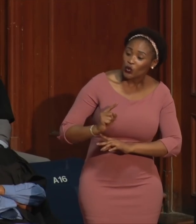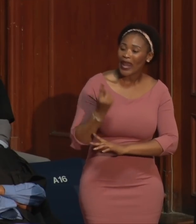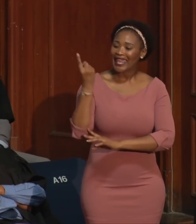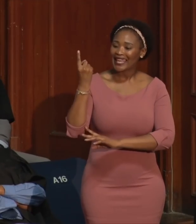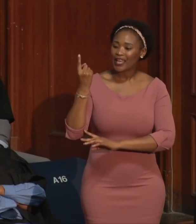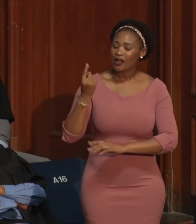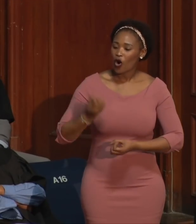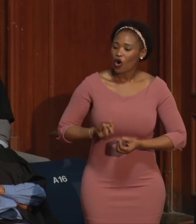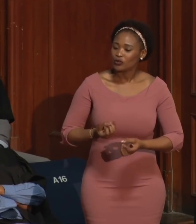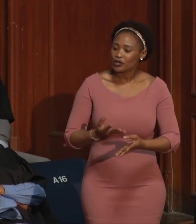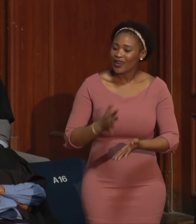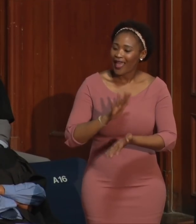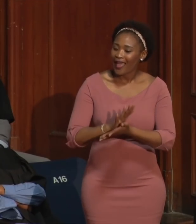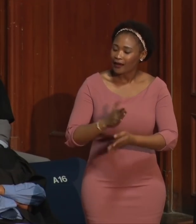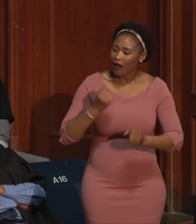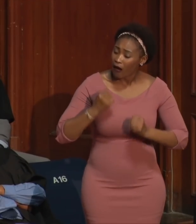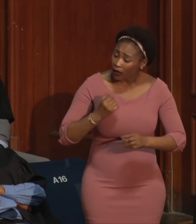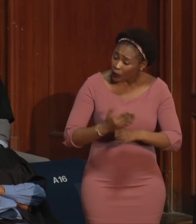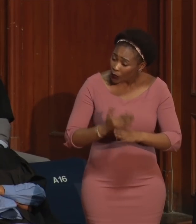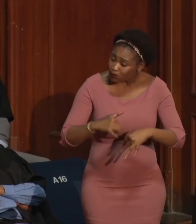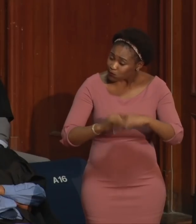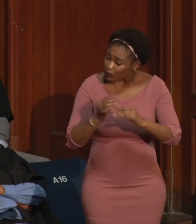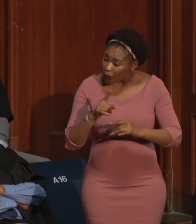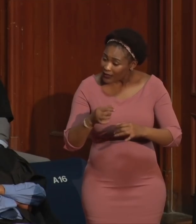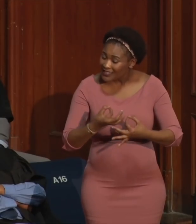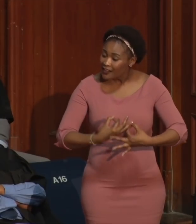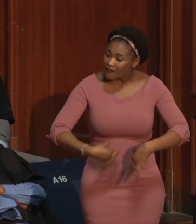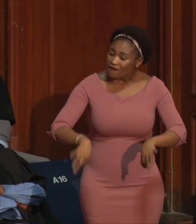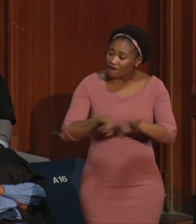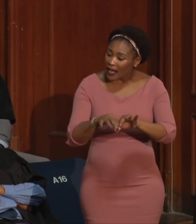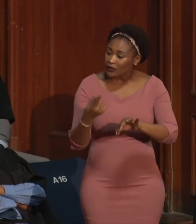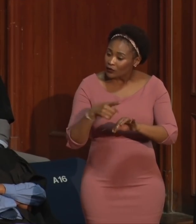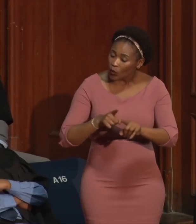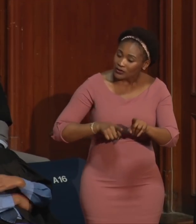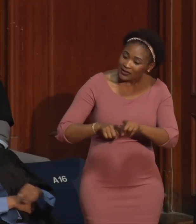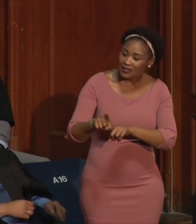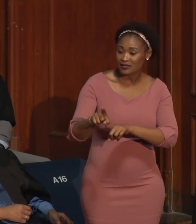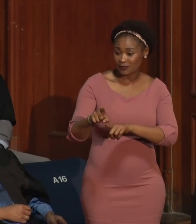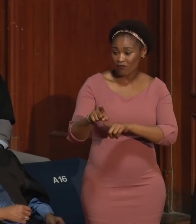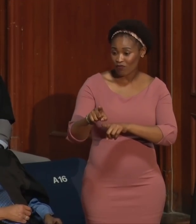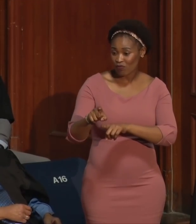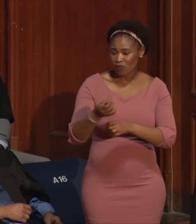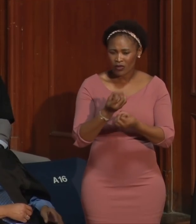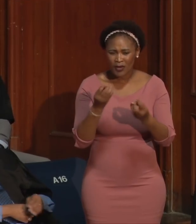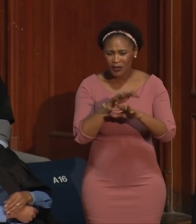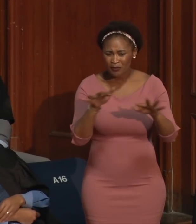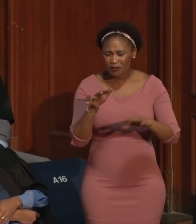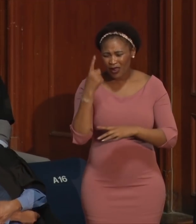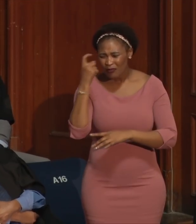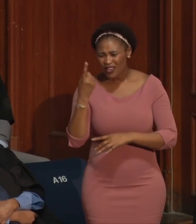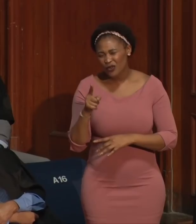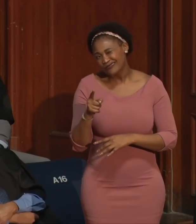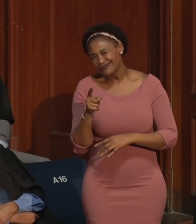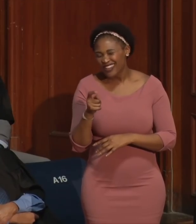plus hard work over time creates value that yields success. Most people believe that a little